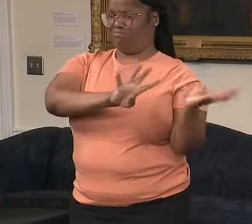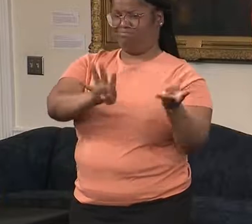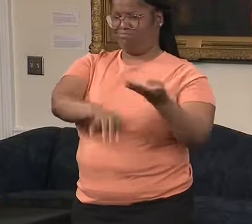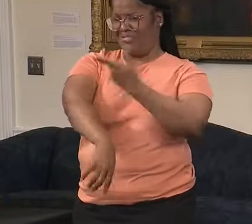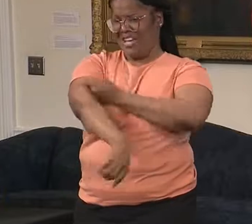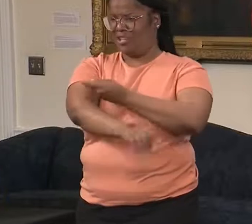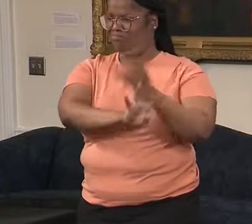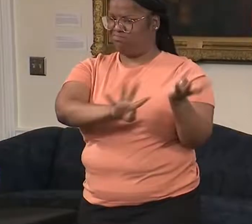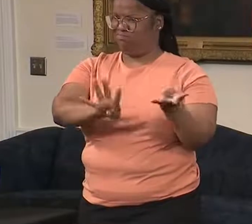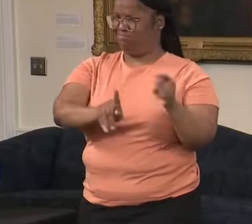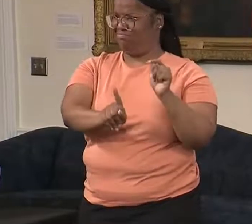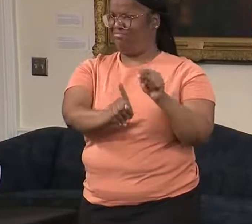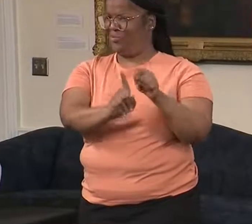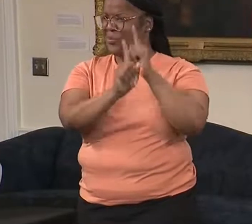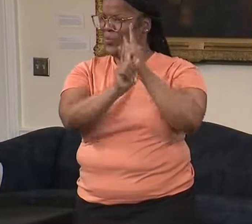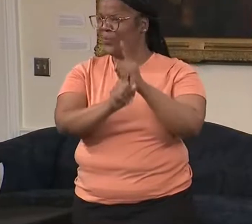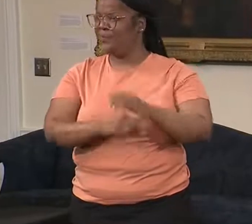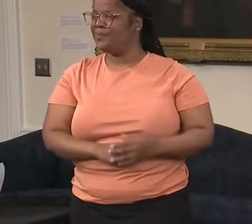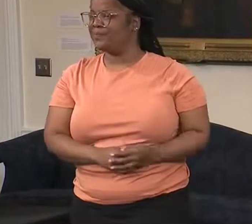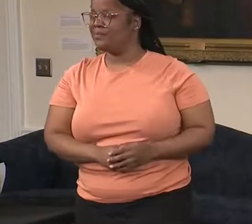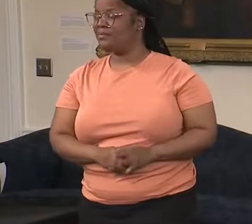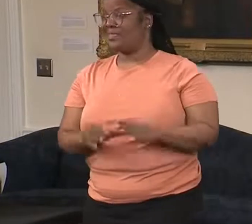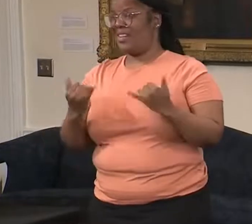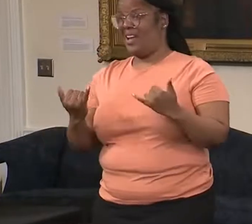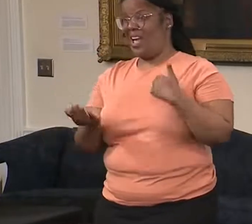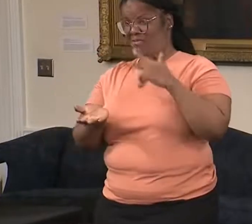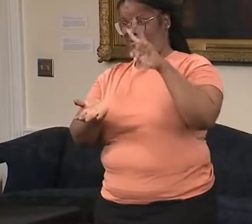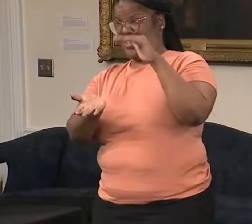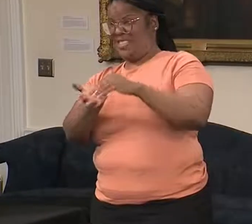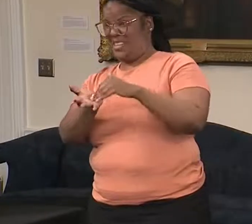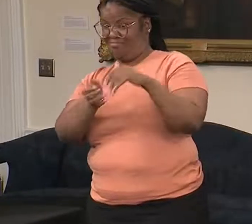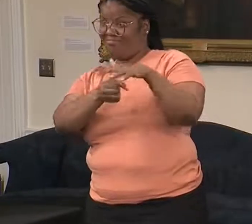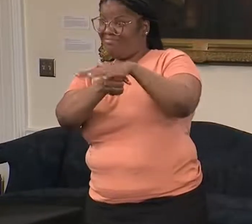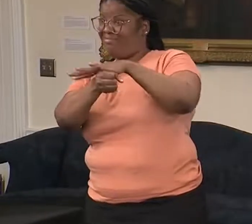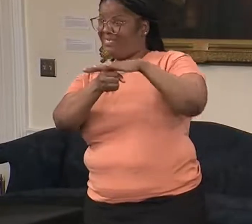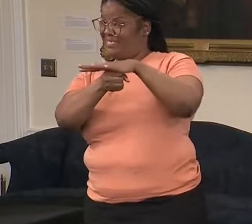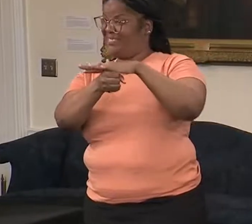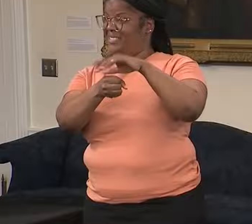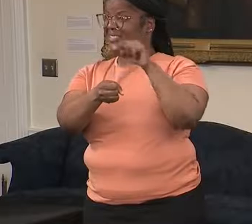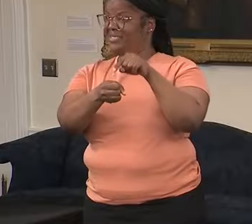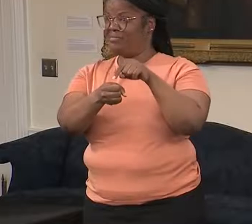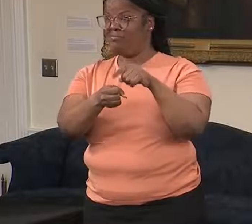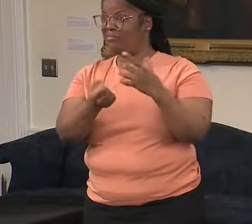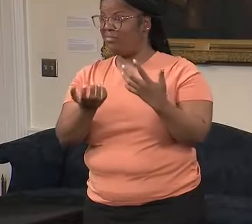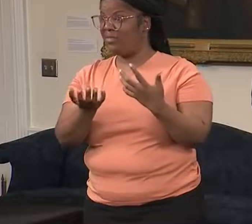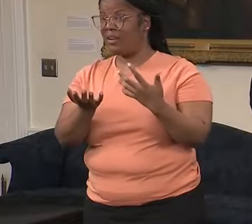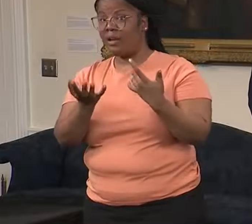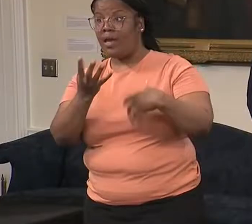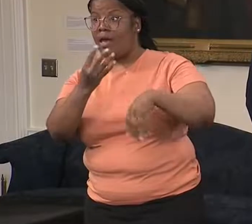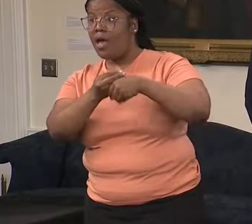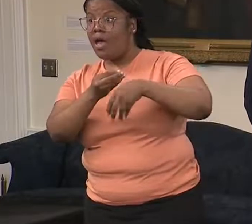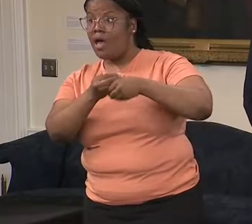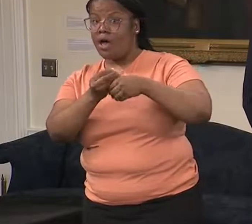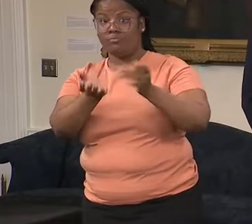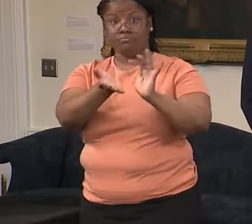we've said before, we have 3,000 points of distribution. Now we're up to 485 pharmacies. We started with a pilot program of